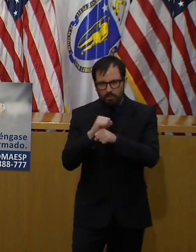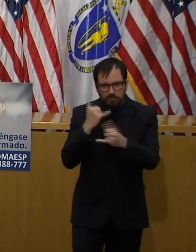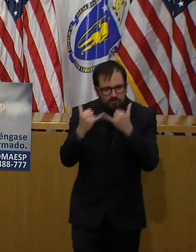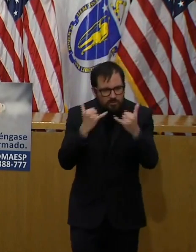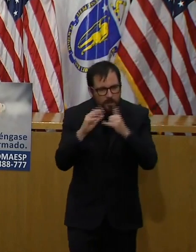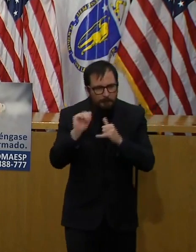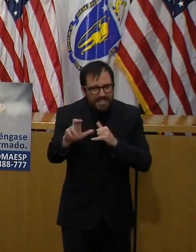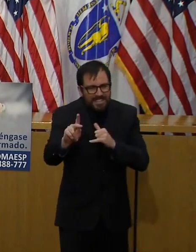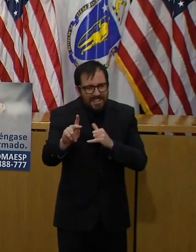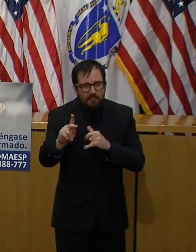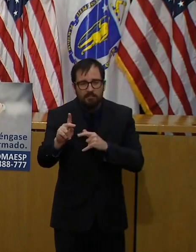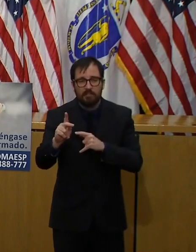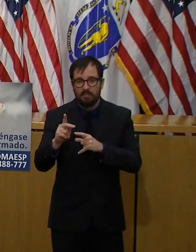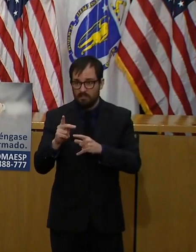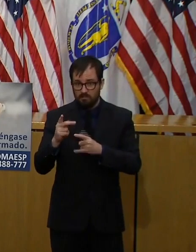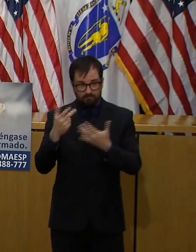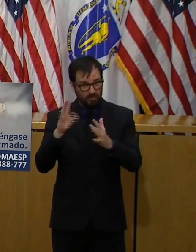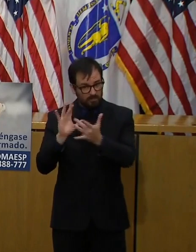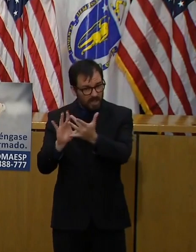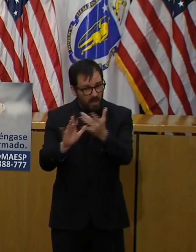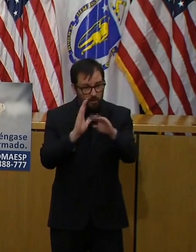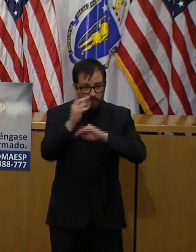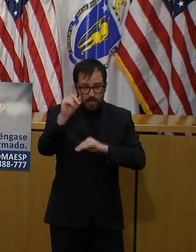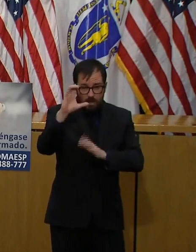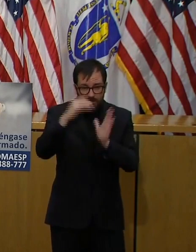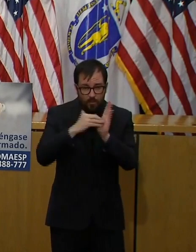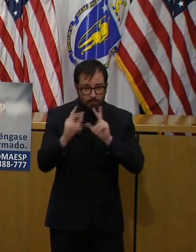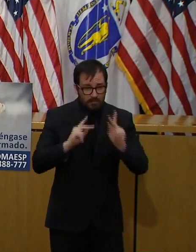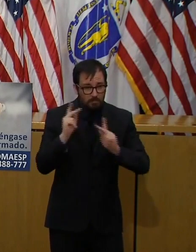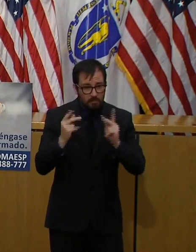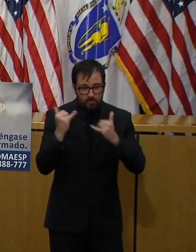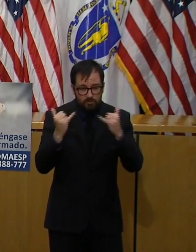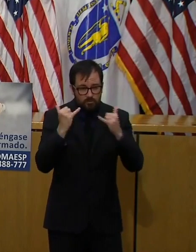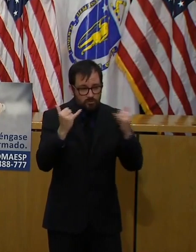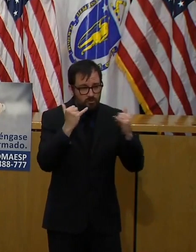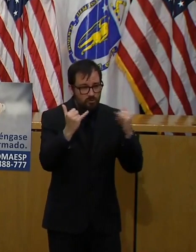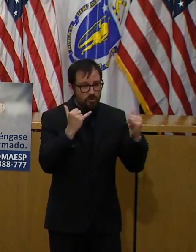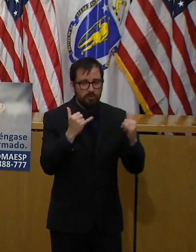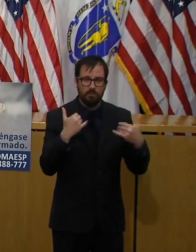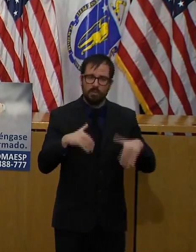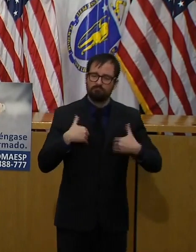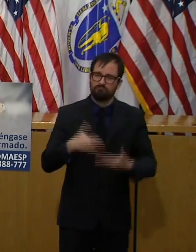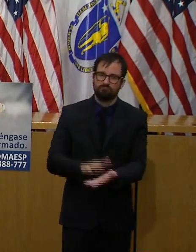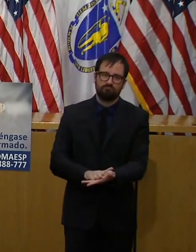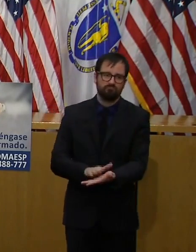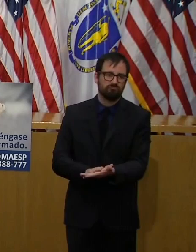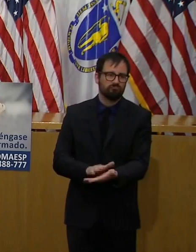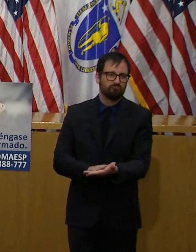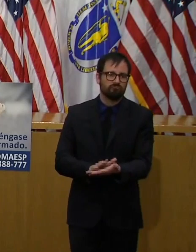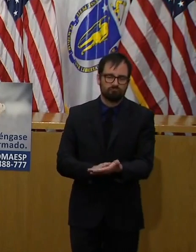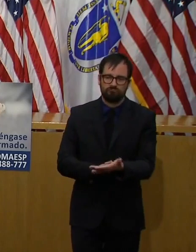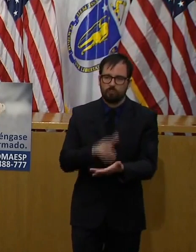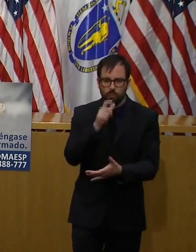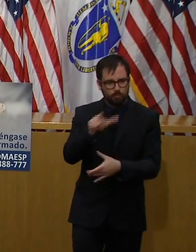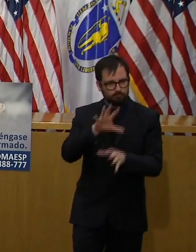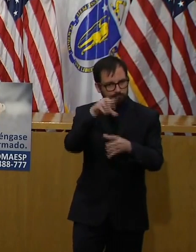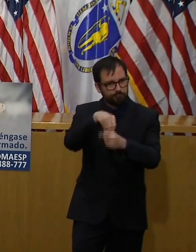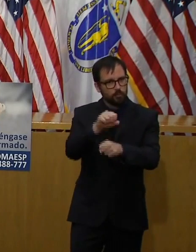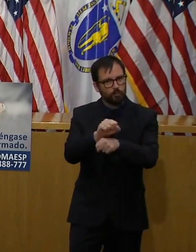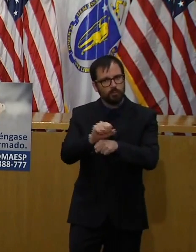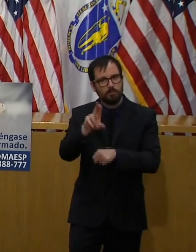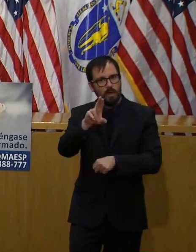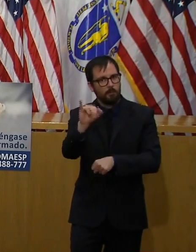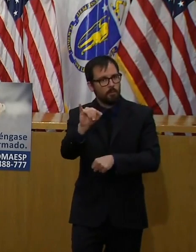to take a minute to thank those call center workers, many of whom have come on board in recent weeks to help us deal with this unprecedented